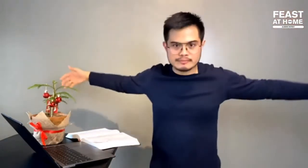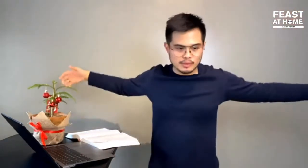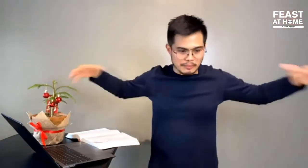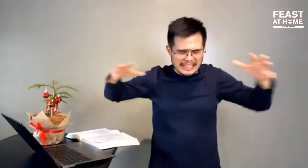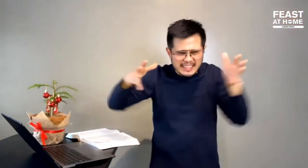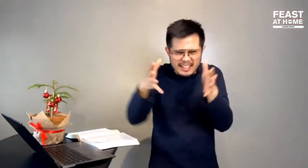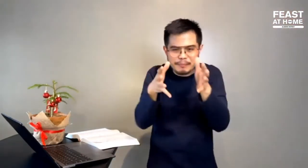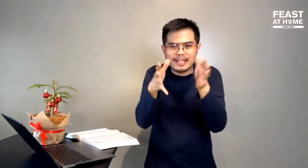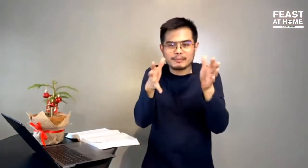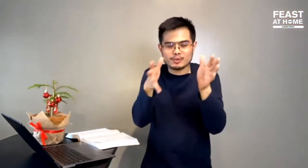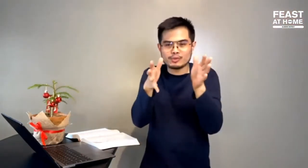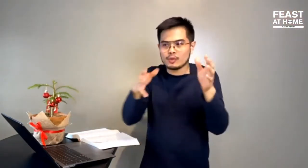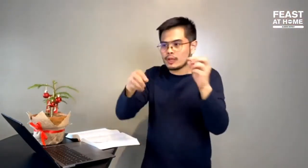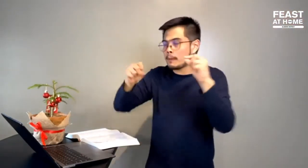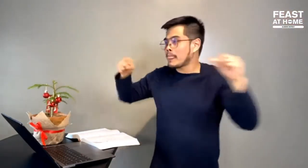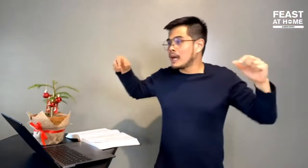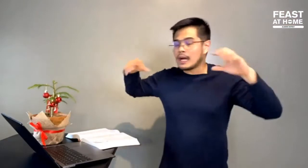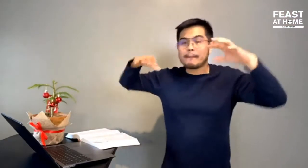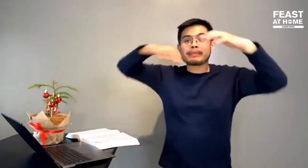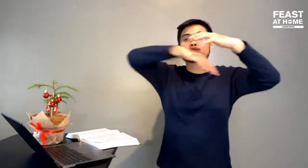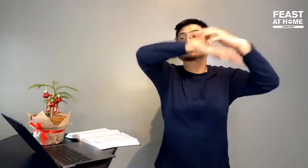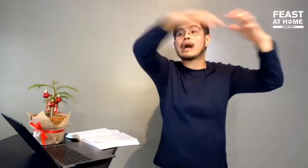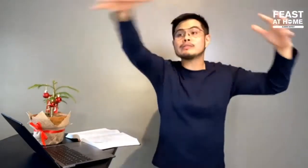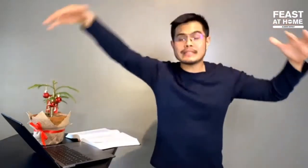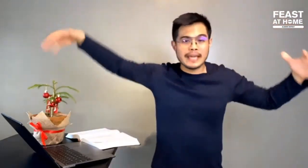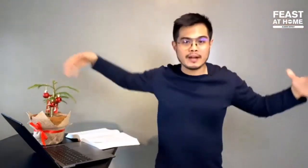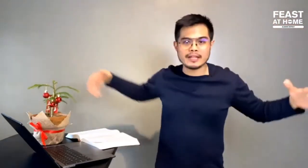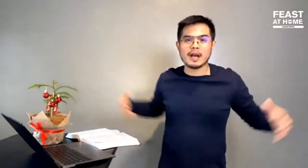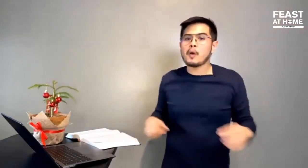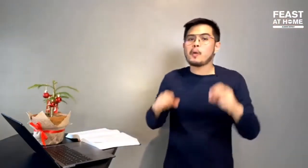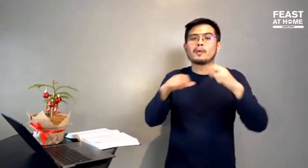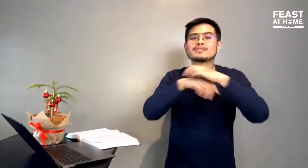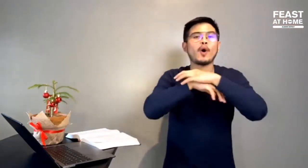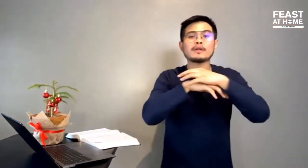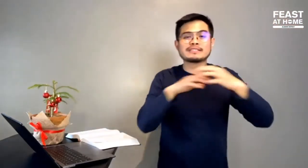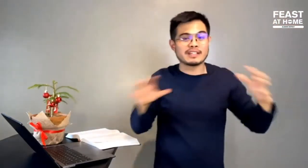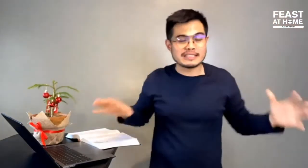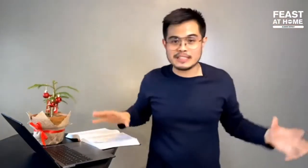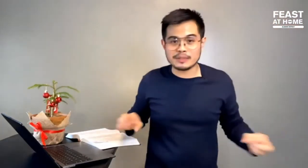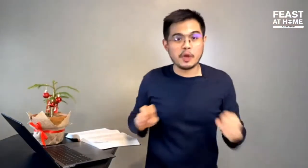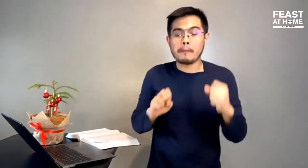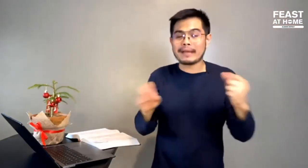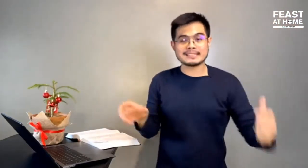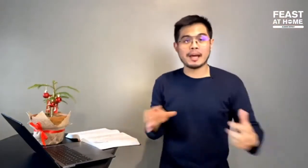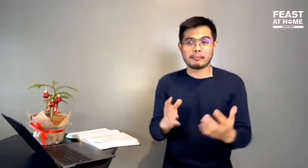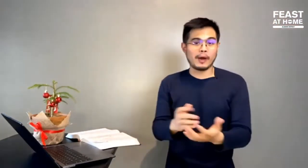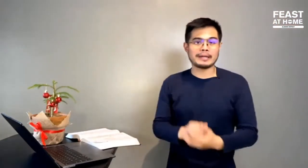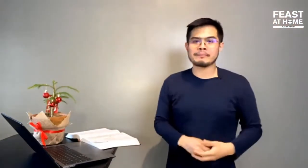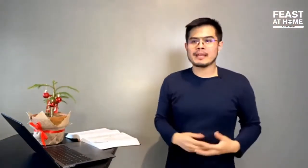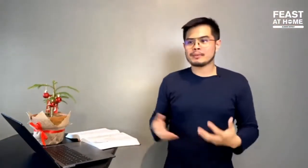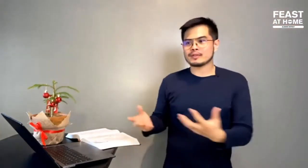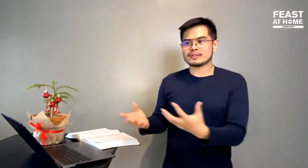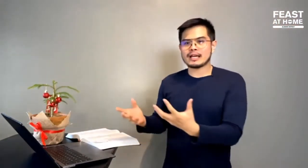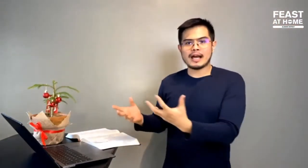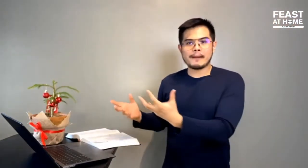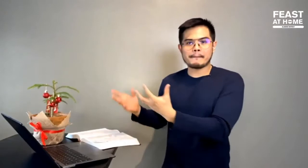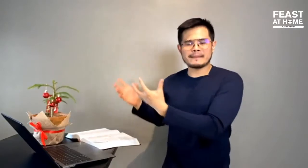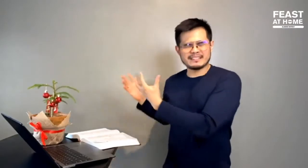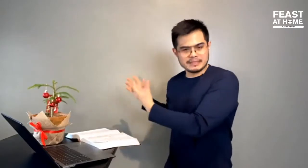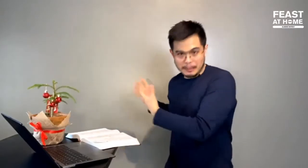nun, nung maliit na makeup studio na yun, the surrounding area was all dirty, was all messed up. Why?